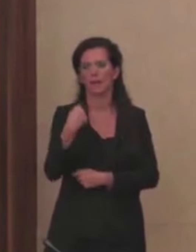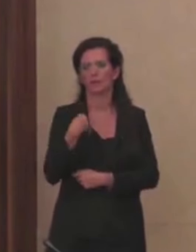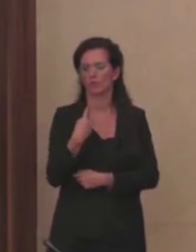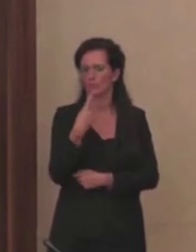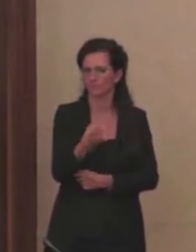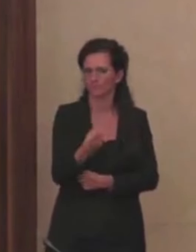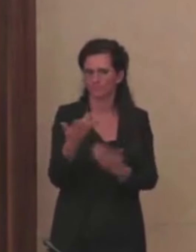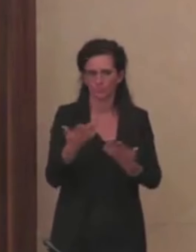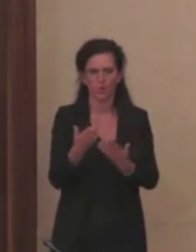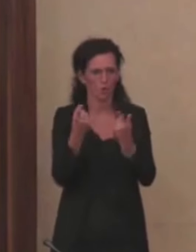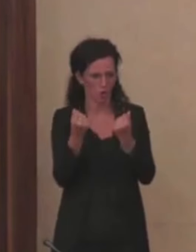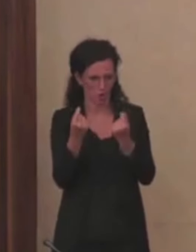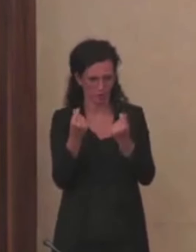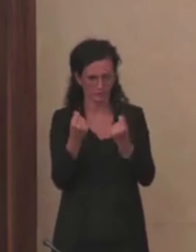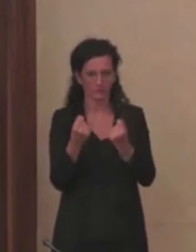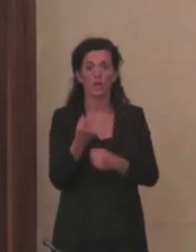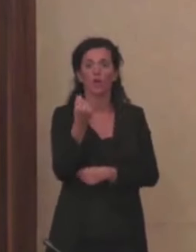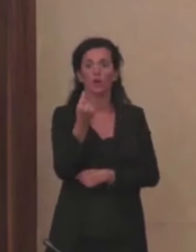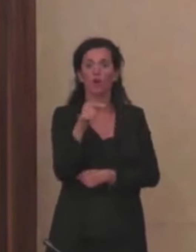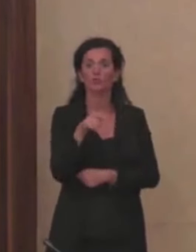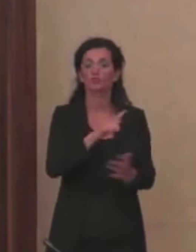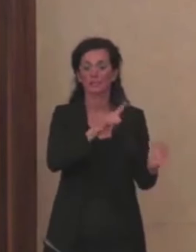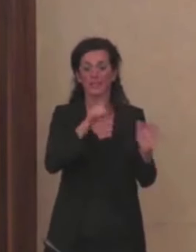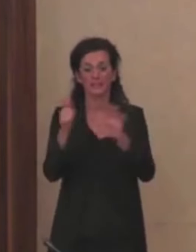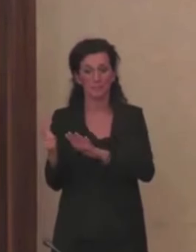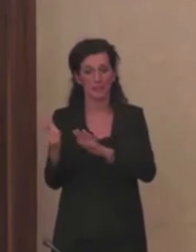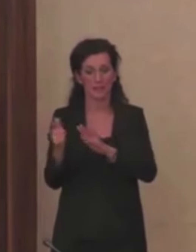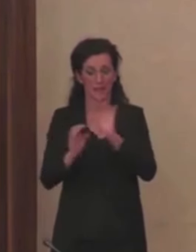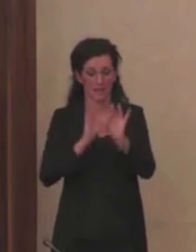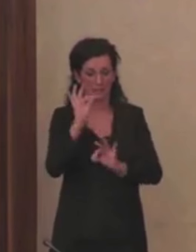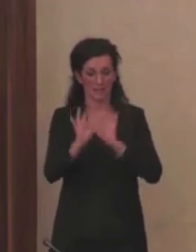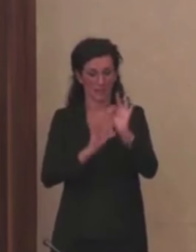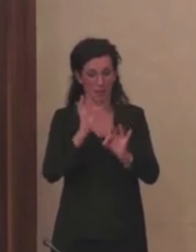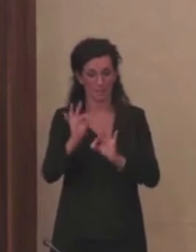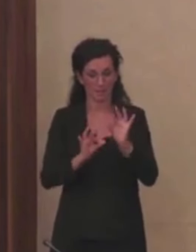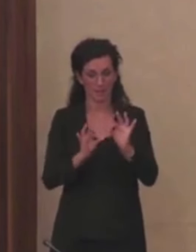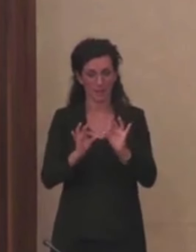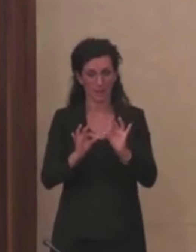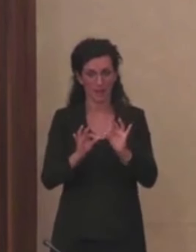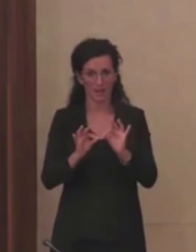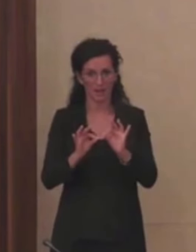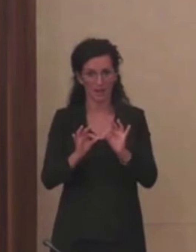The weekly cost of therapies without